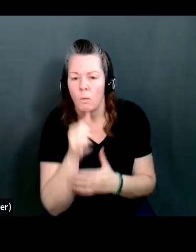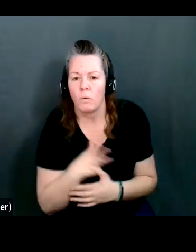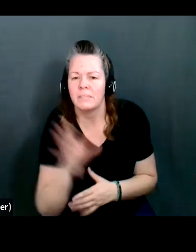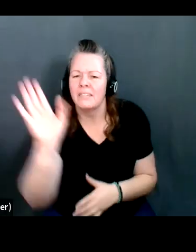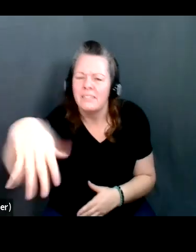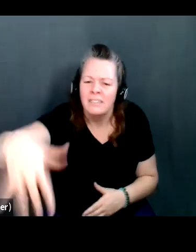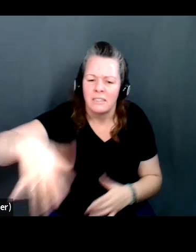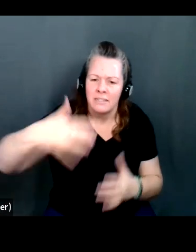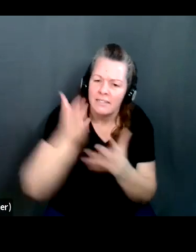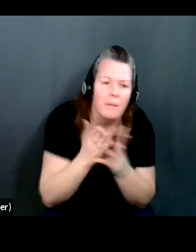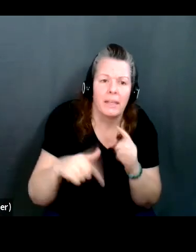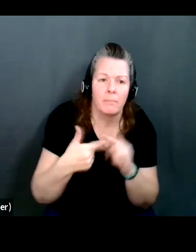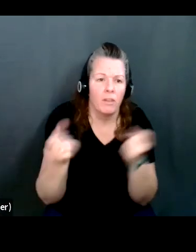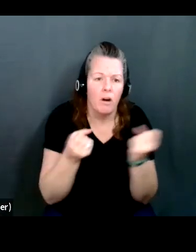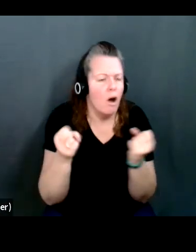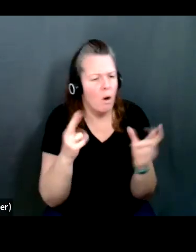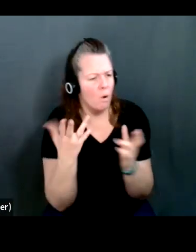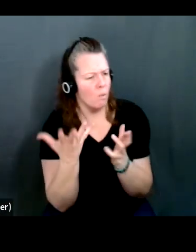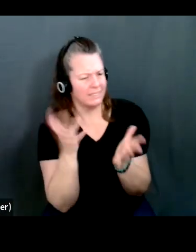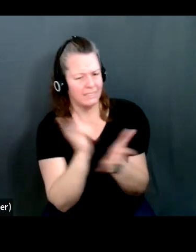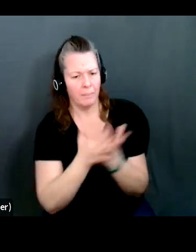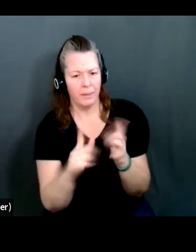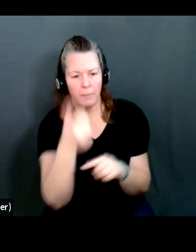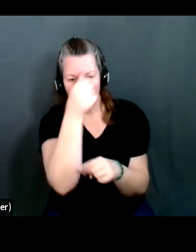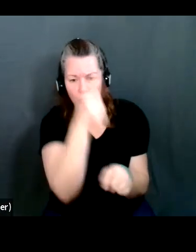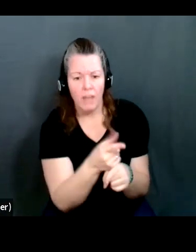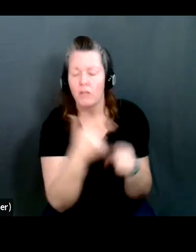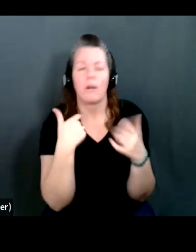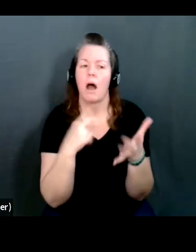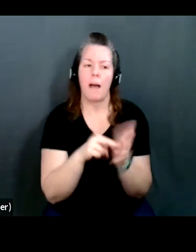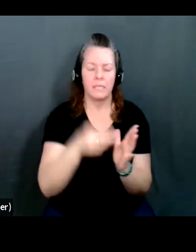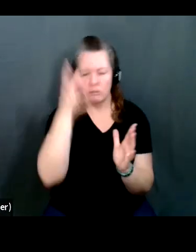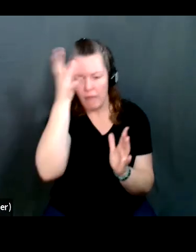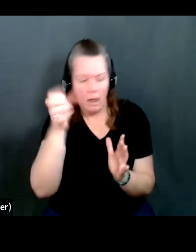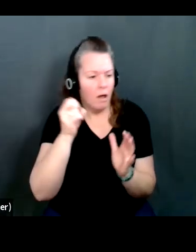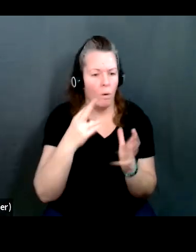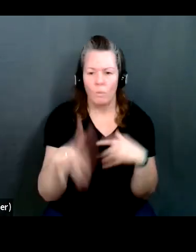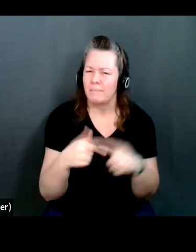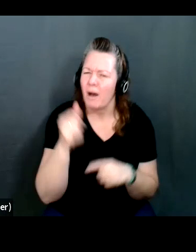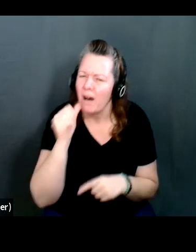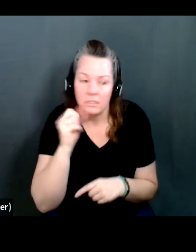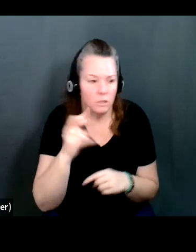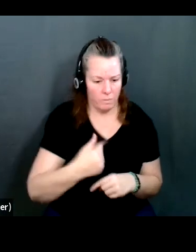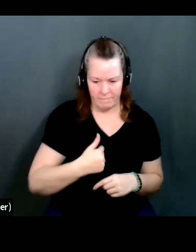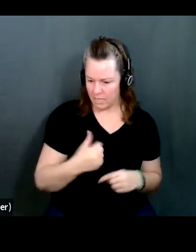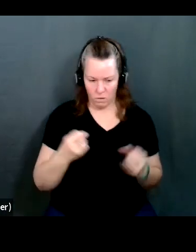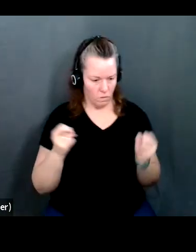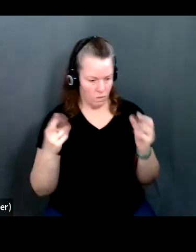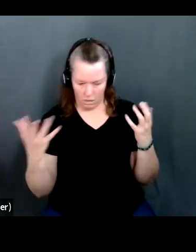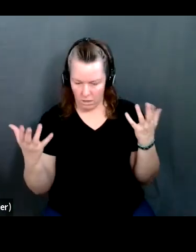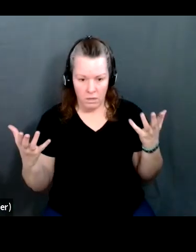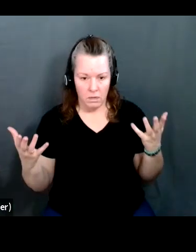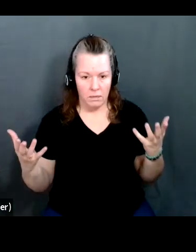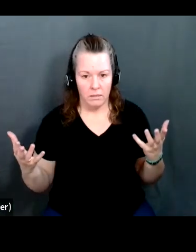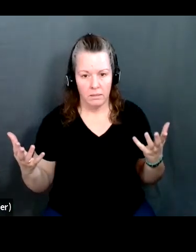something about the car, or was it something about her brother? I mean, granddad, or was it about auntie or me or?